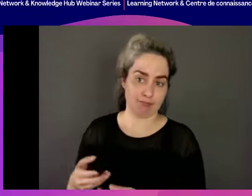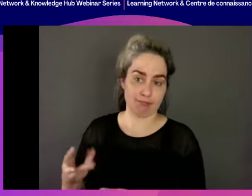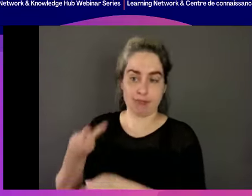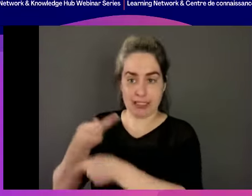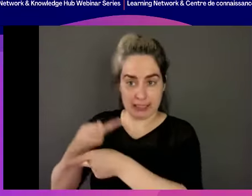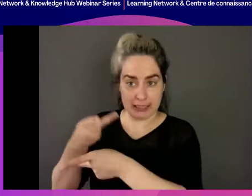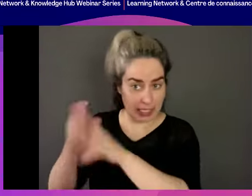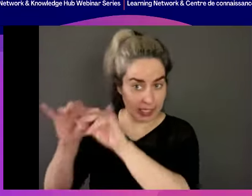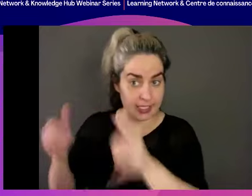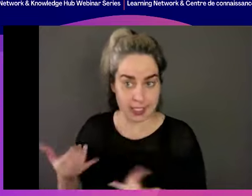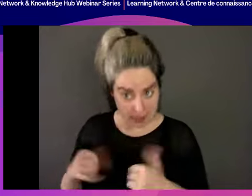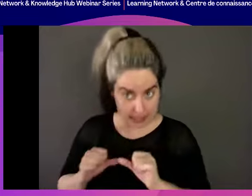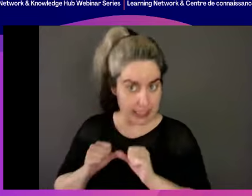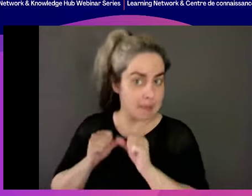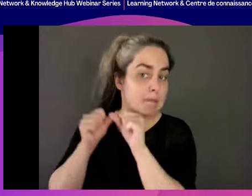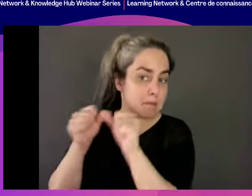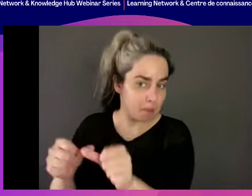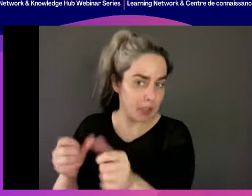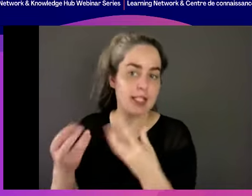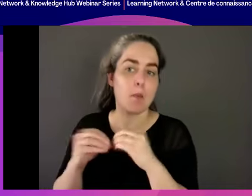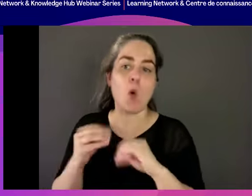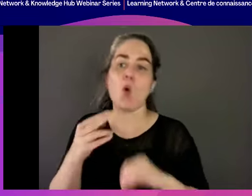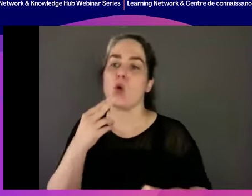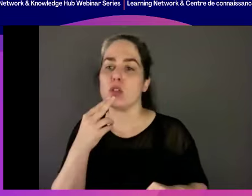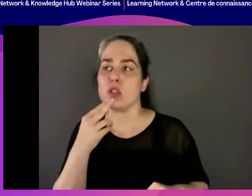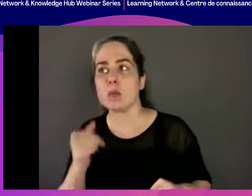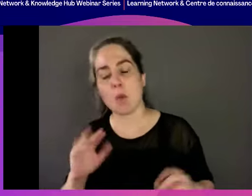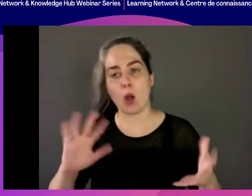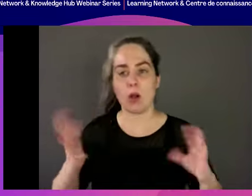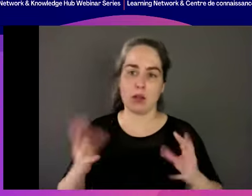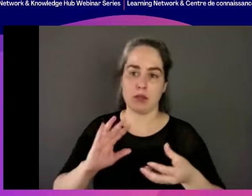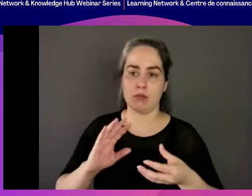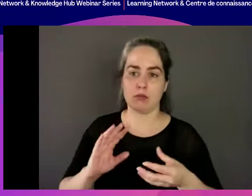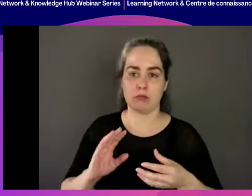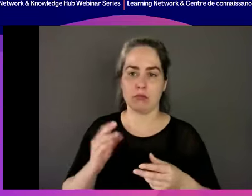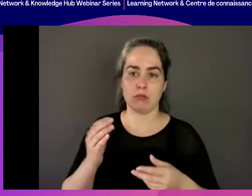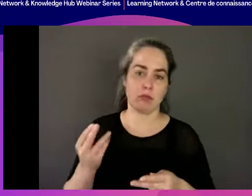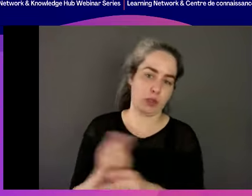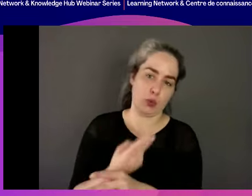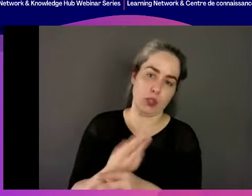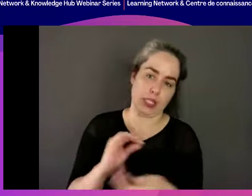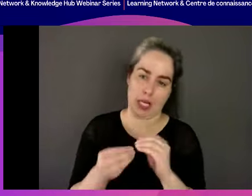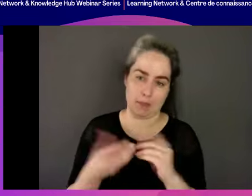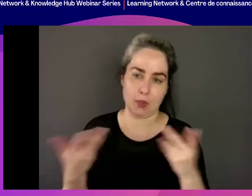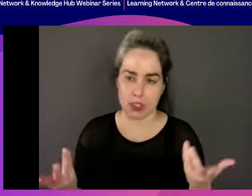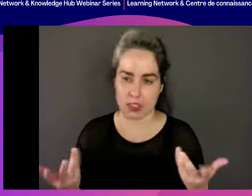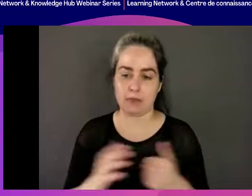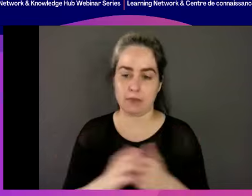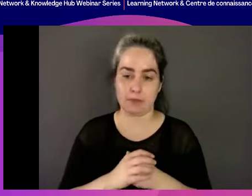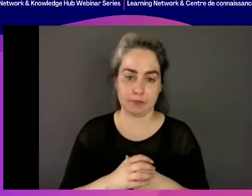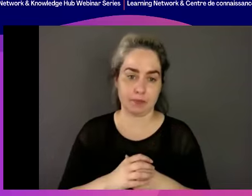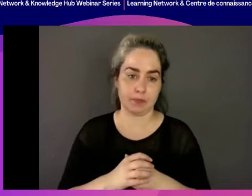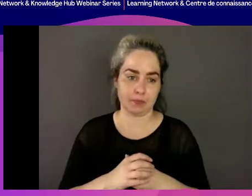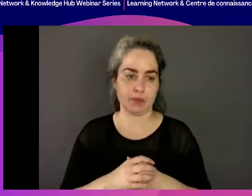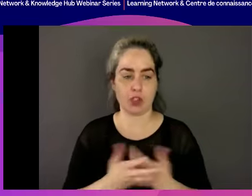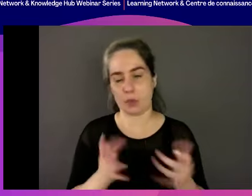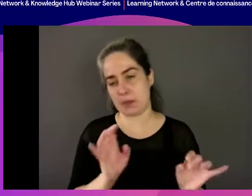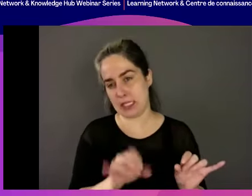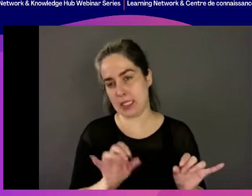it is at a somewhat smaller scale in terms of proportions of the population. So this is just the